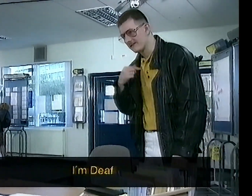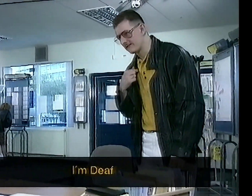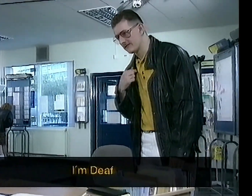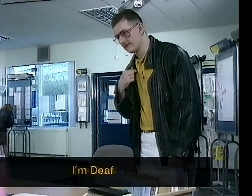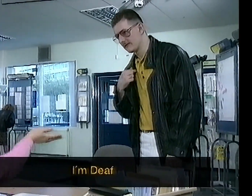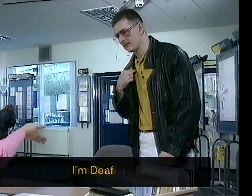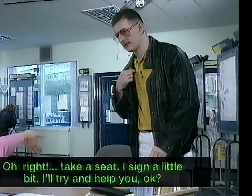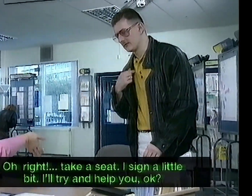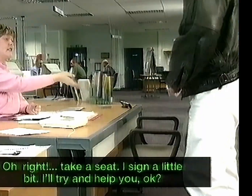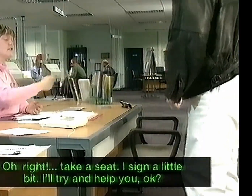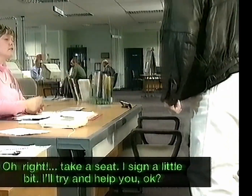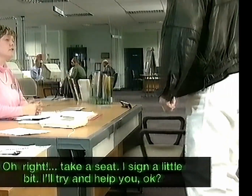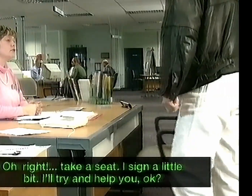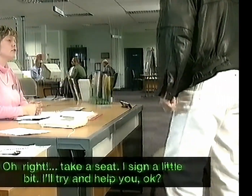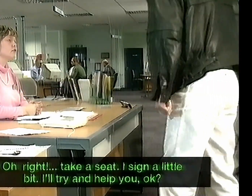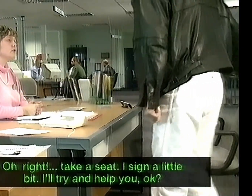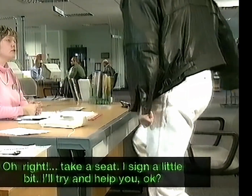All right, take a seat.